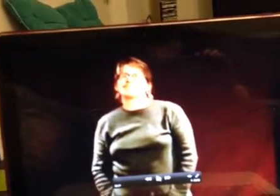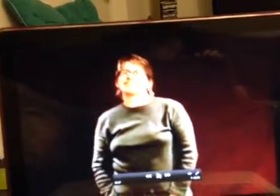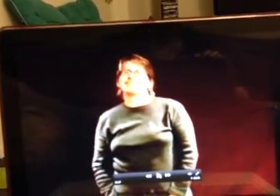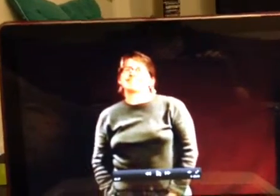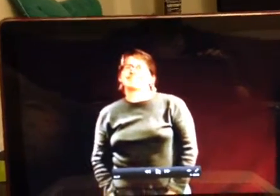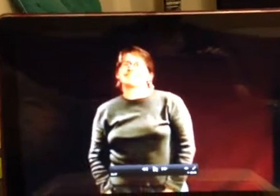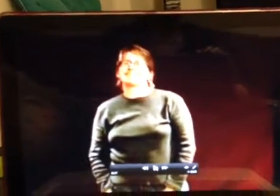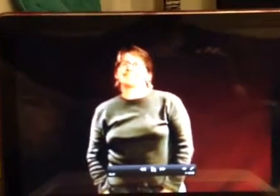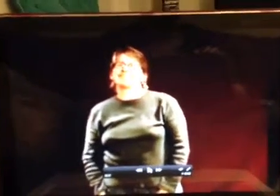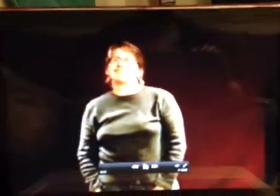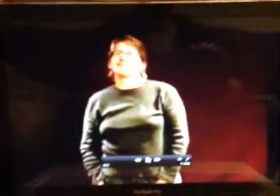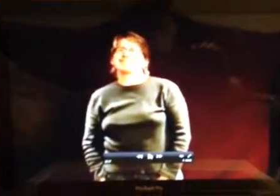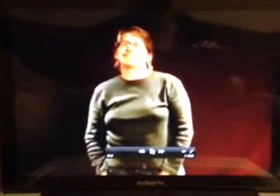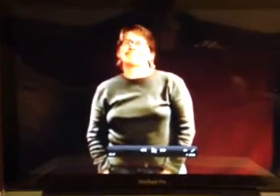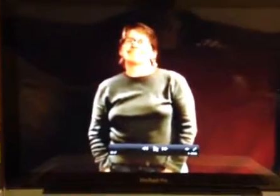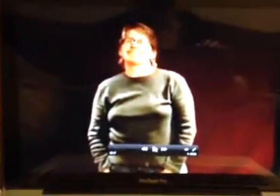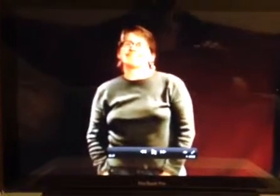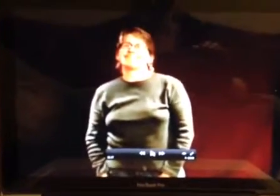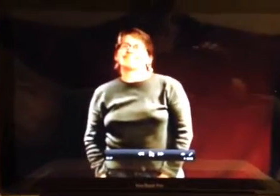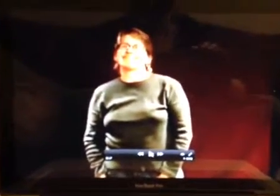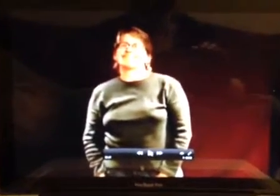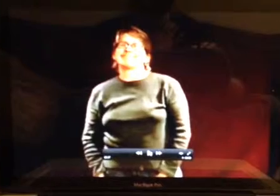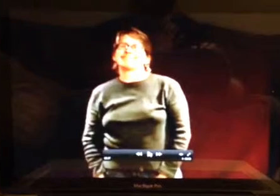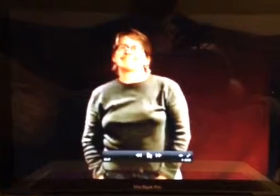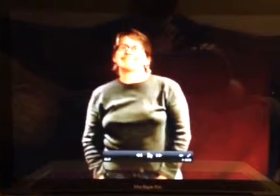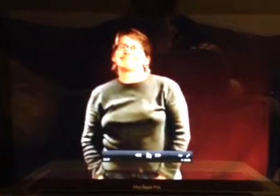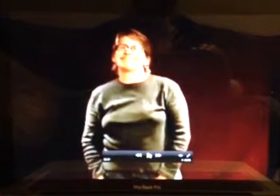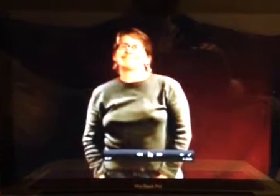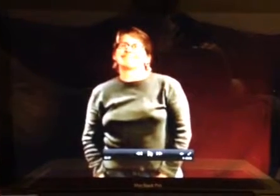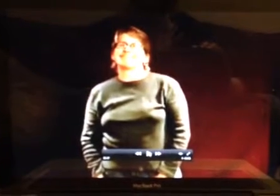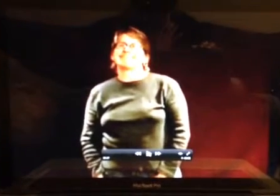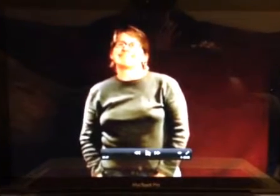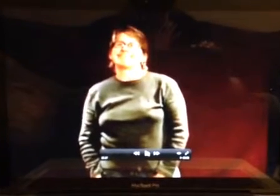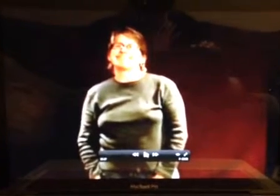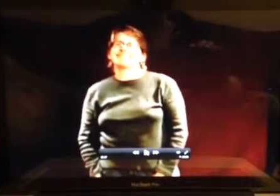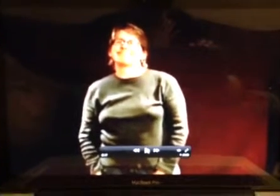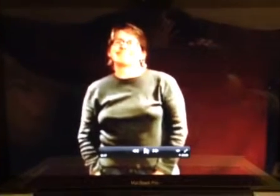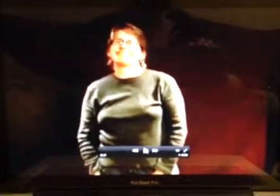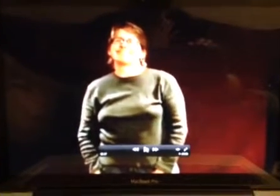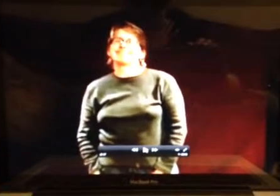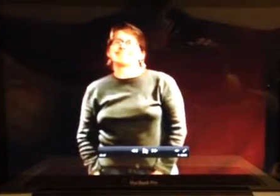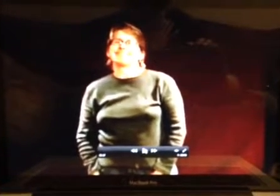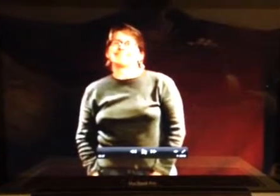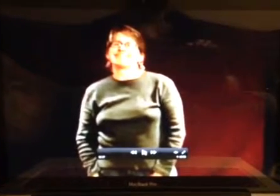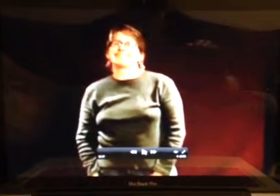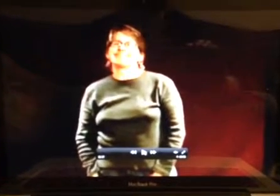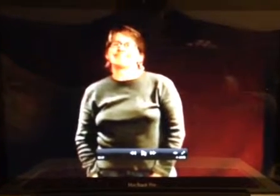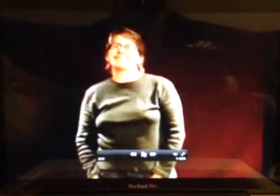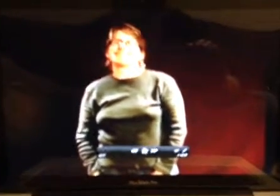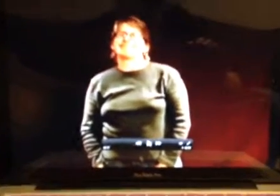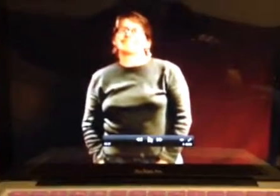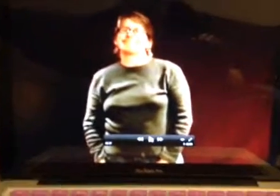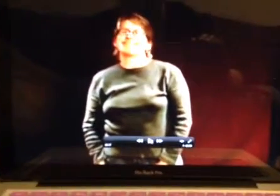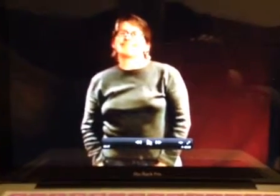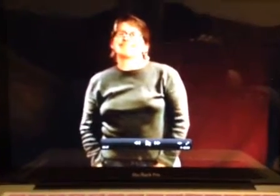was happy that we were finally there, and as was my son. And we arrived there, and